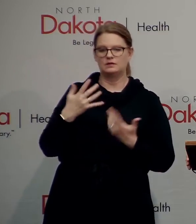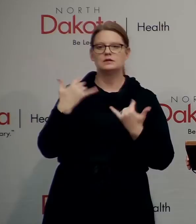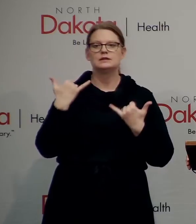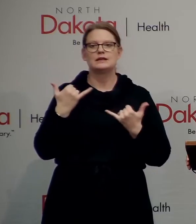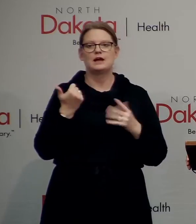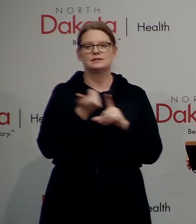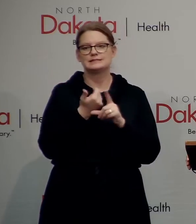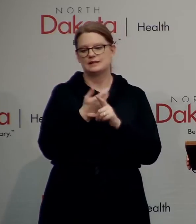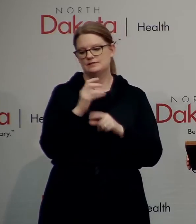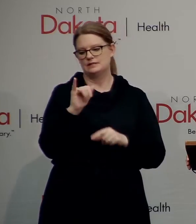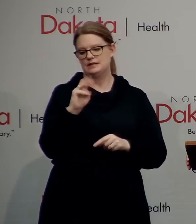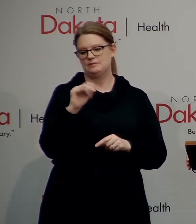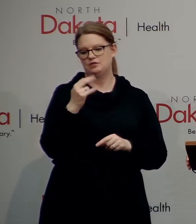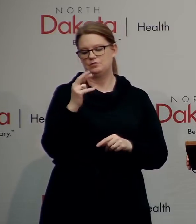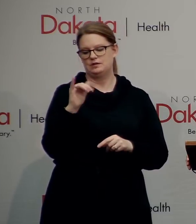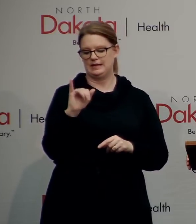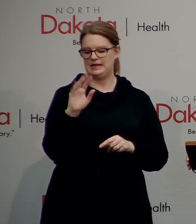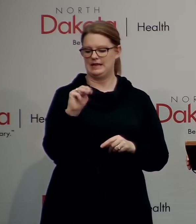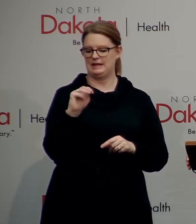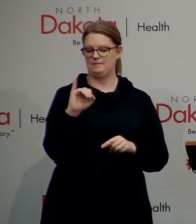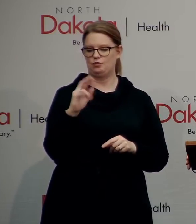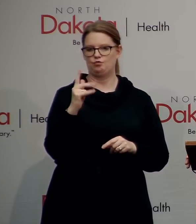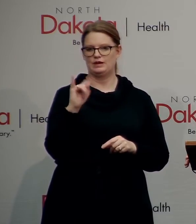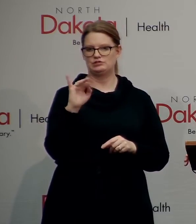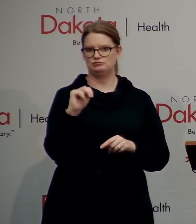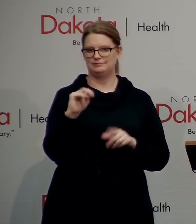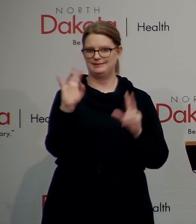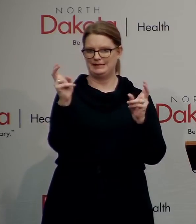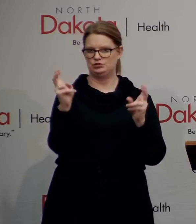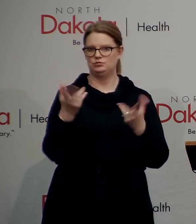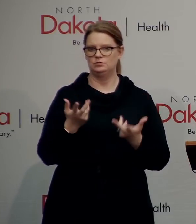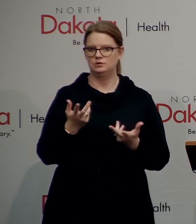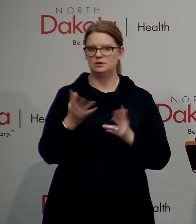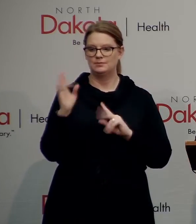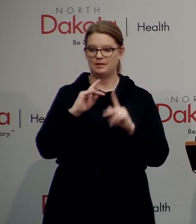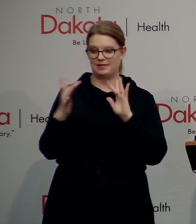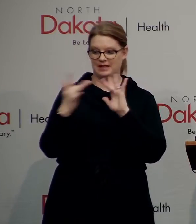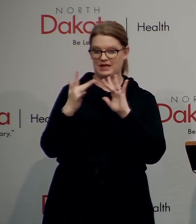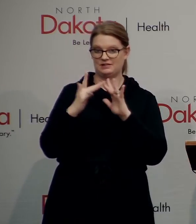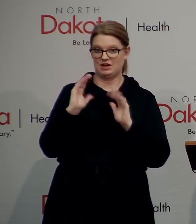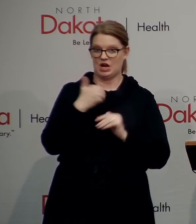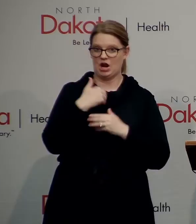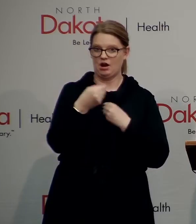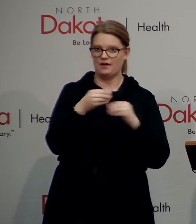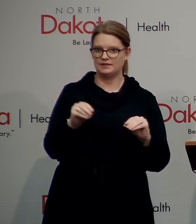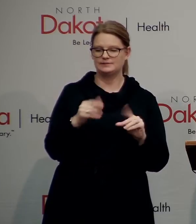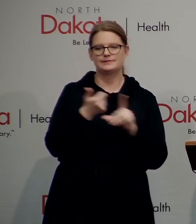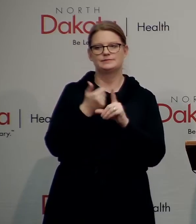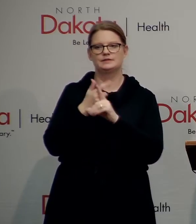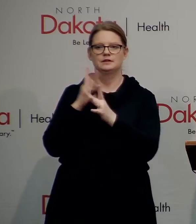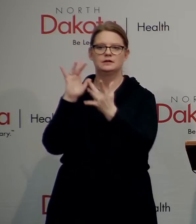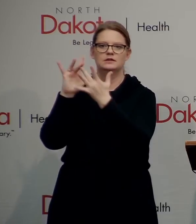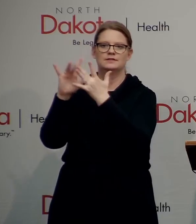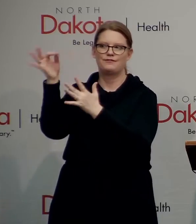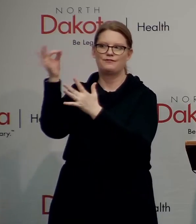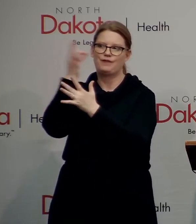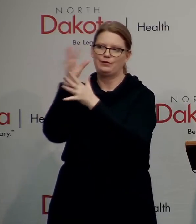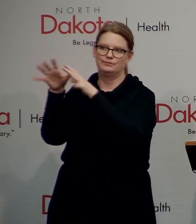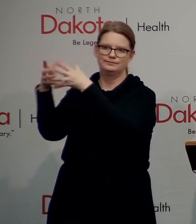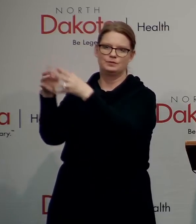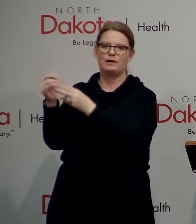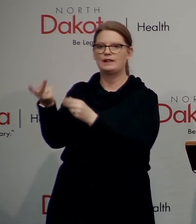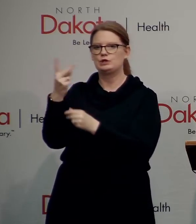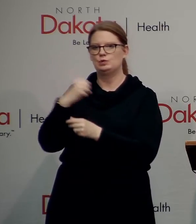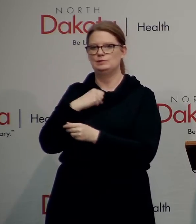an immigration issue, which is a federal issue, we have referred people that are contacting our office to contact the federal delegation, so one of the